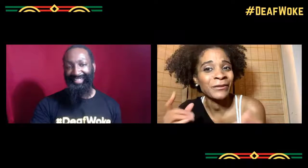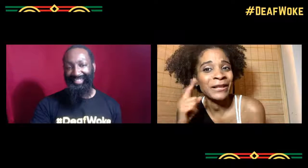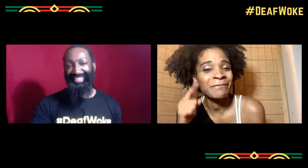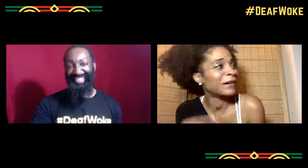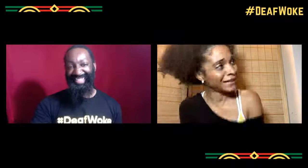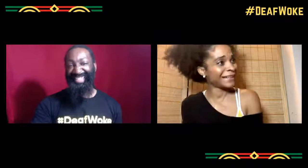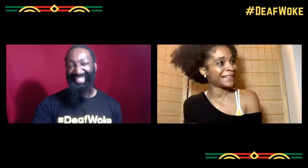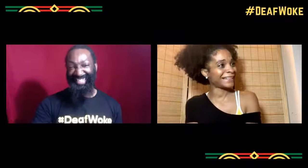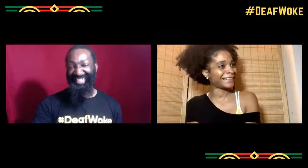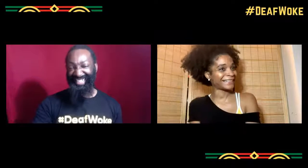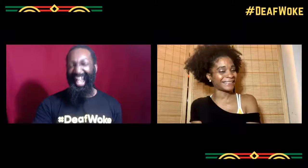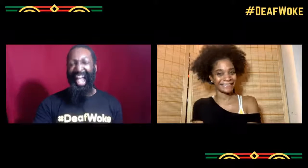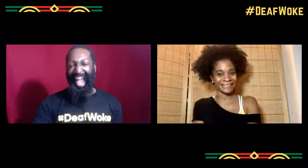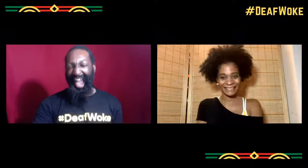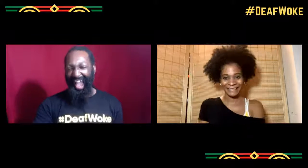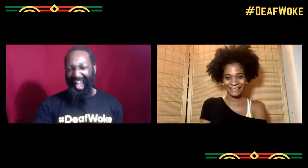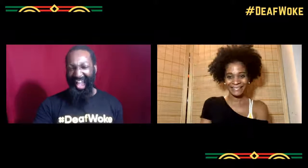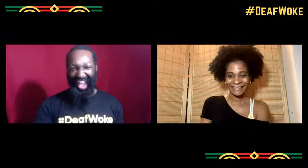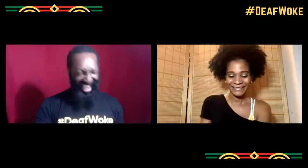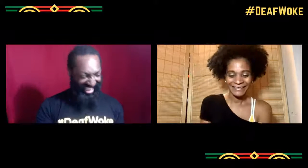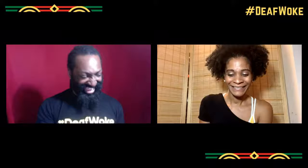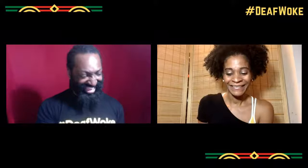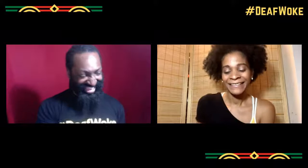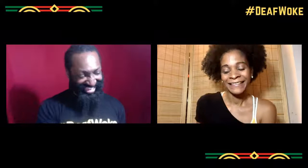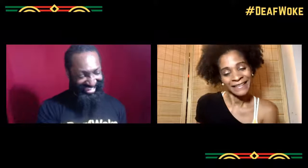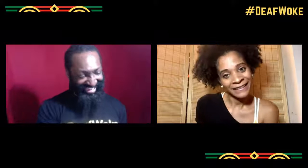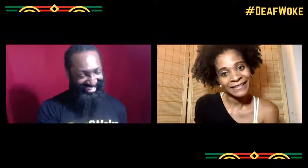I'll have to think about that.